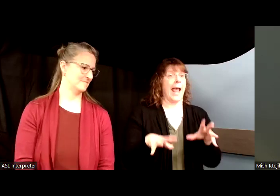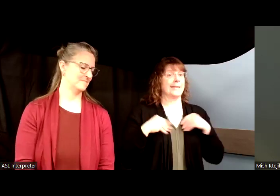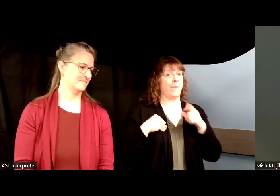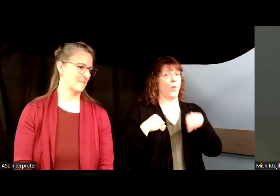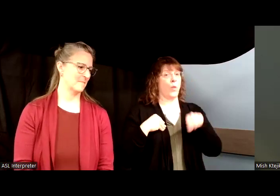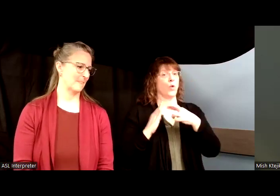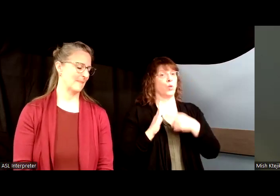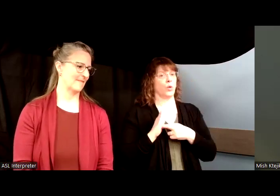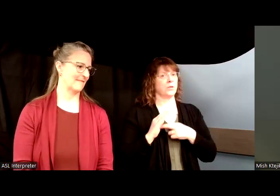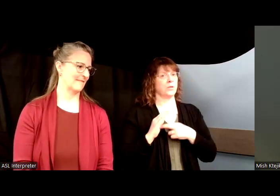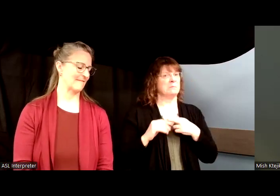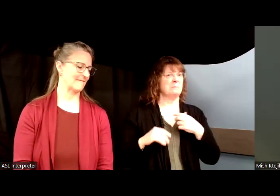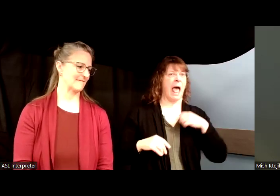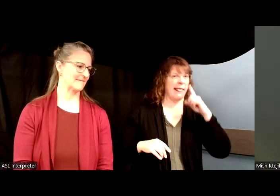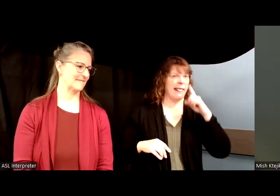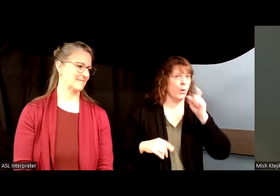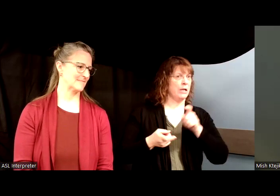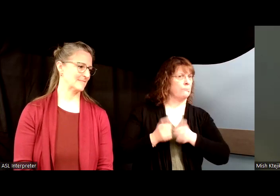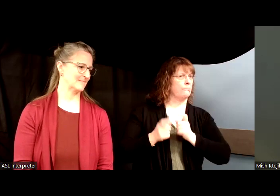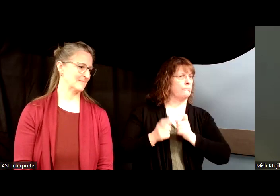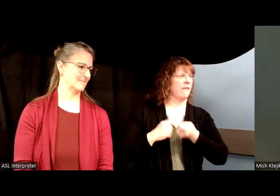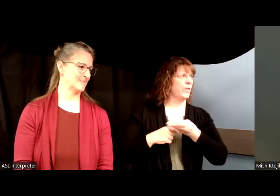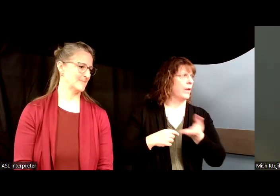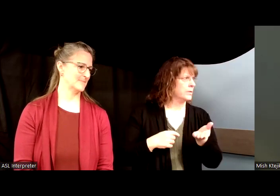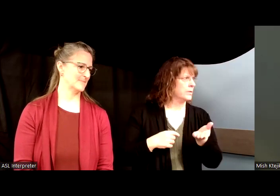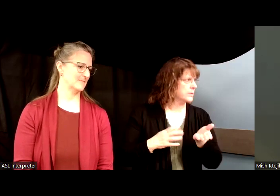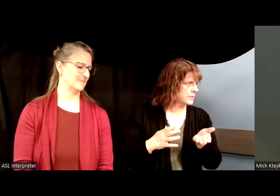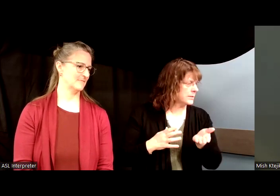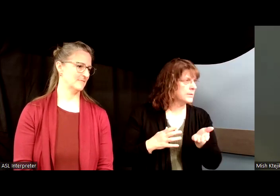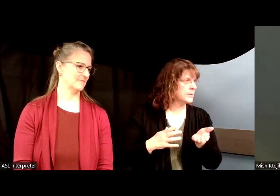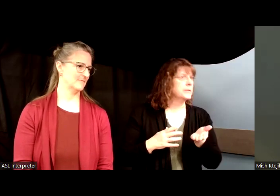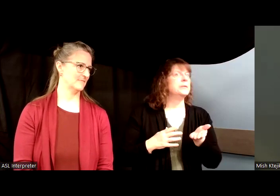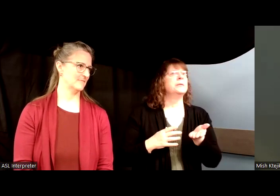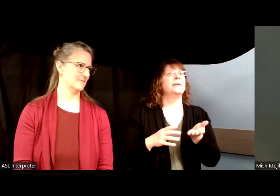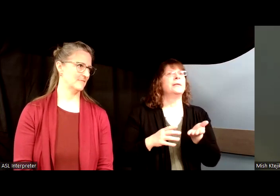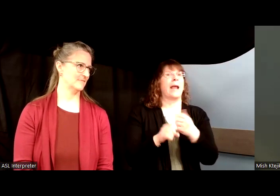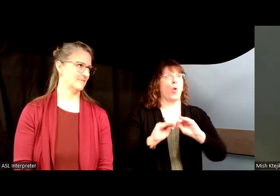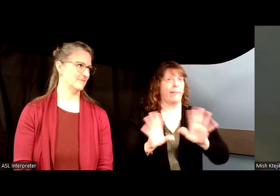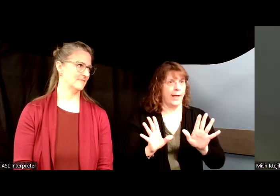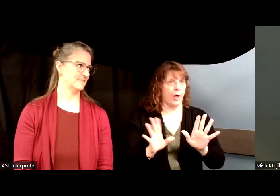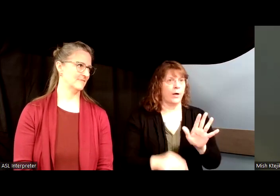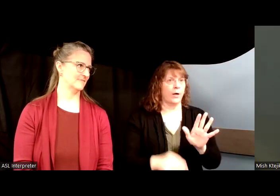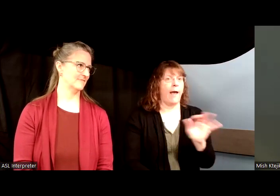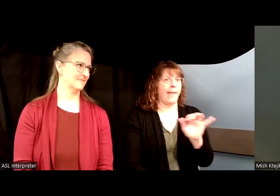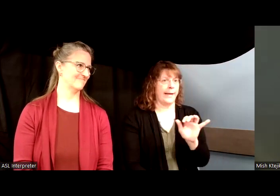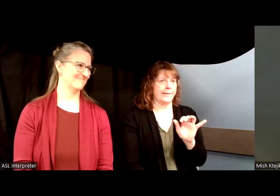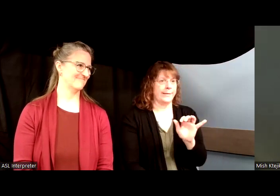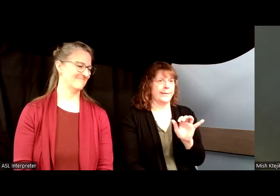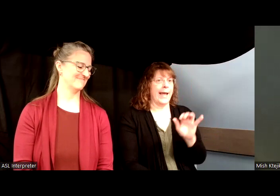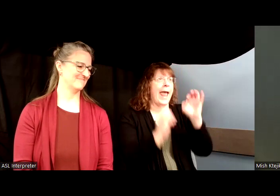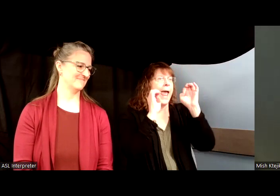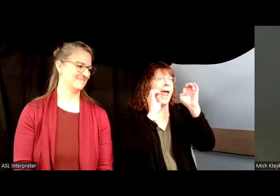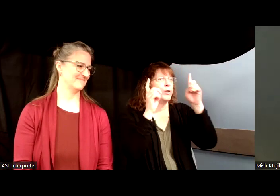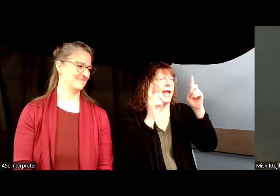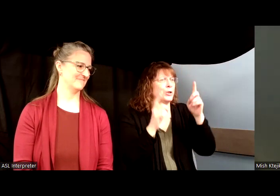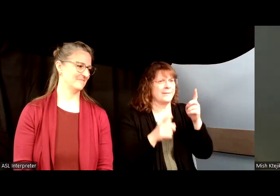So we could accept those rules and change a few things, makes things a little more